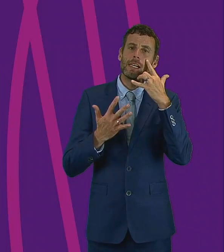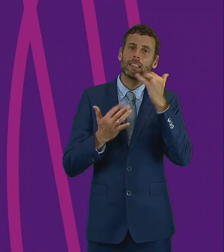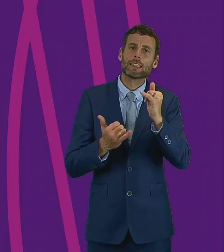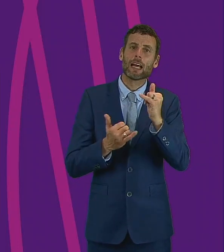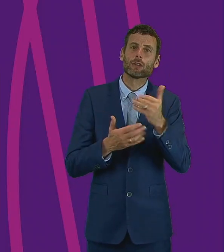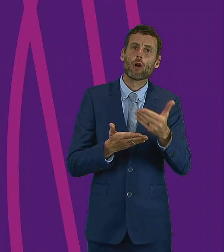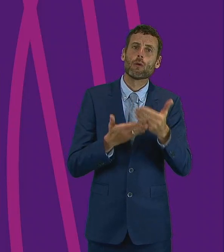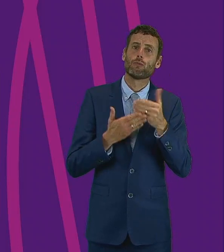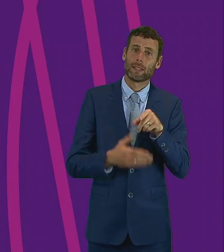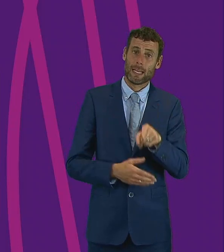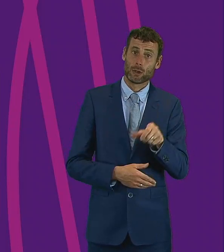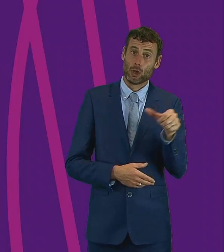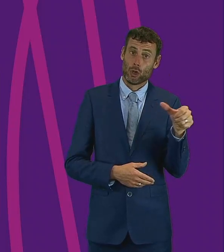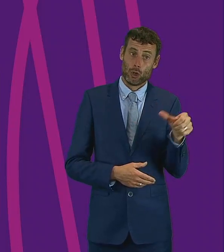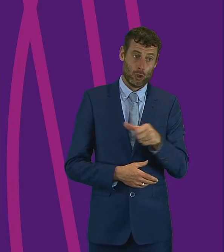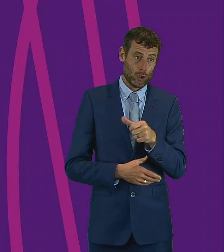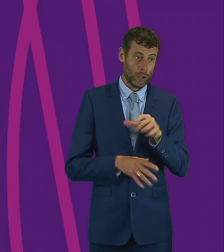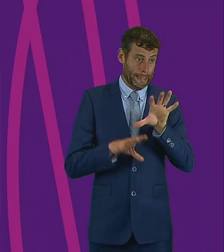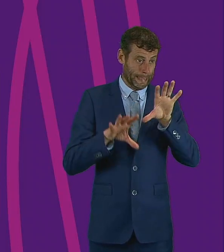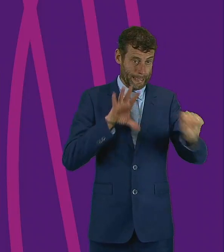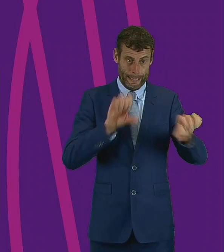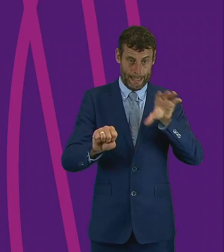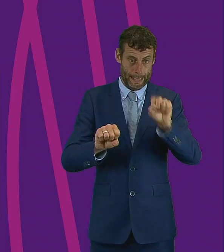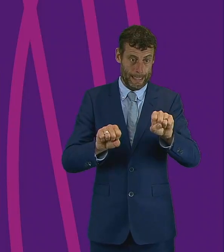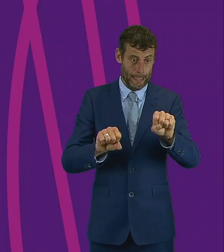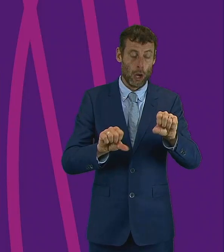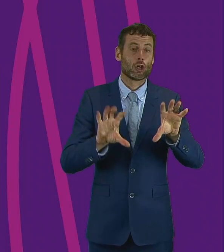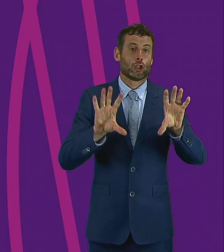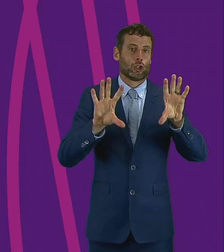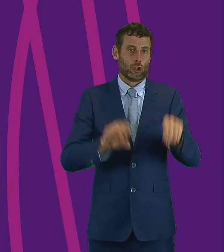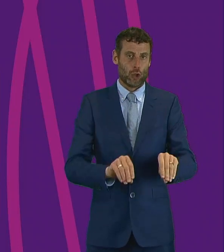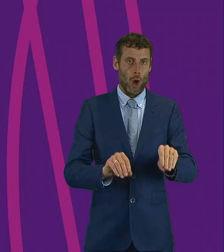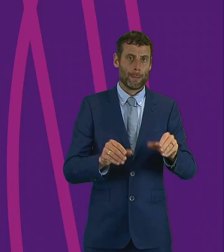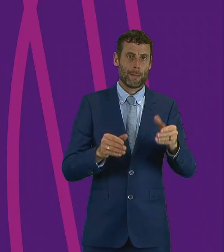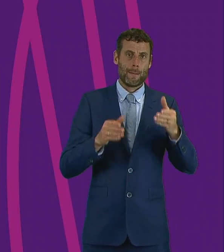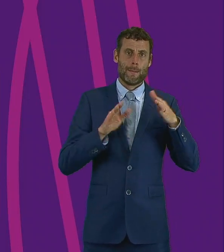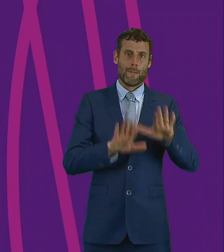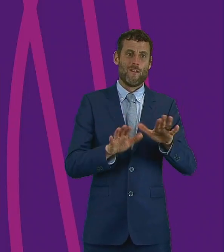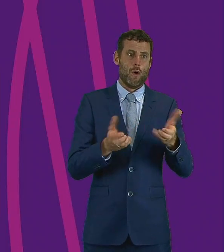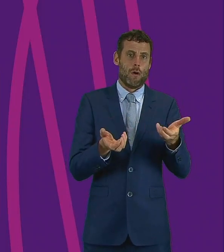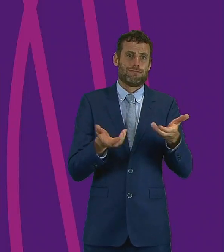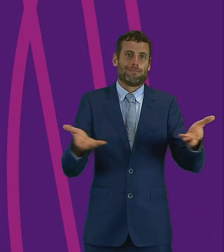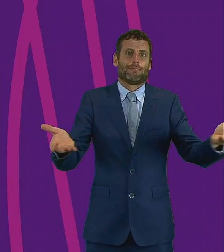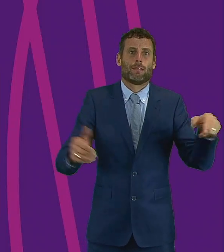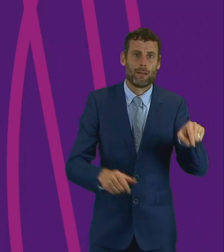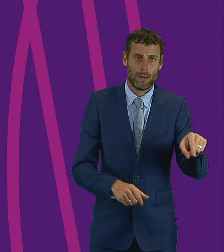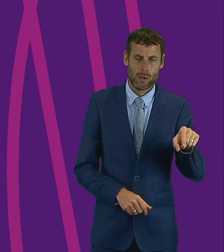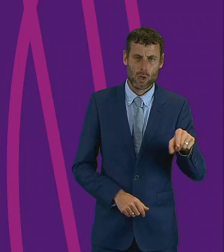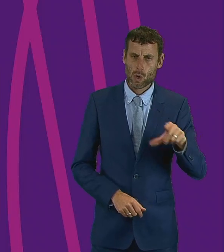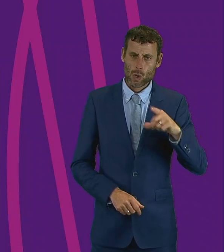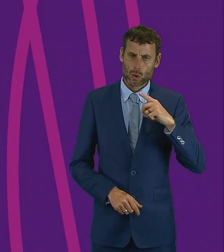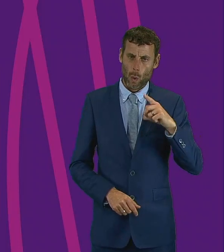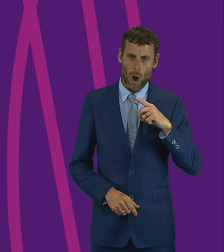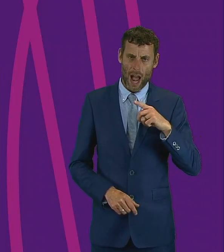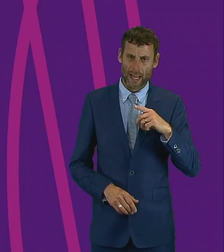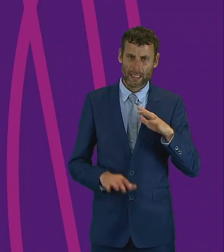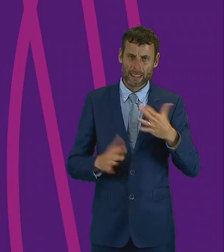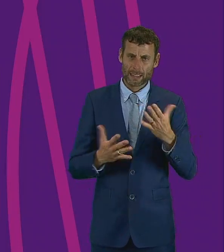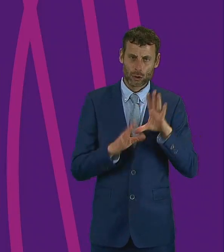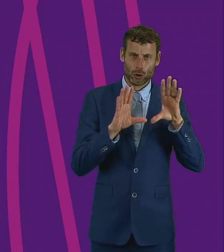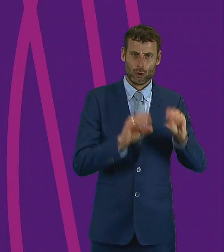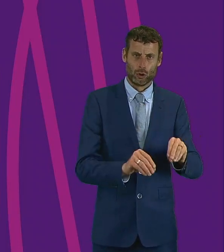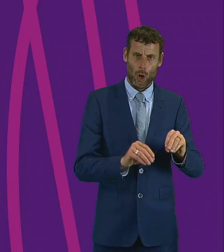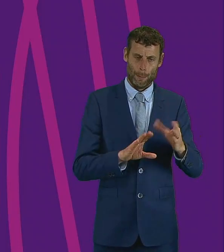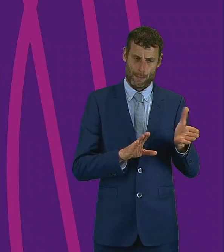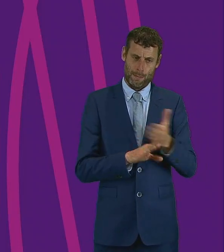out before it spread. Why has this not happened in Aberdeen or Glasgow? Is it really up to the job? First